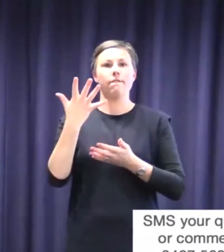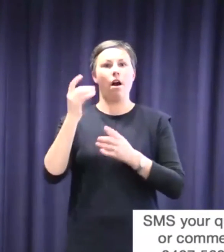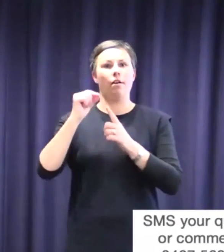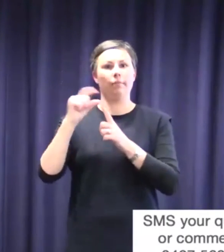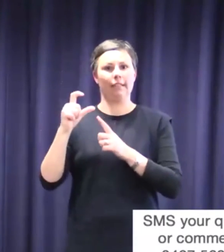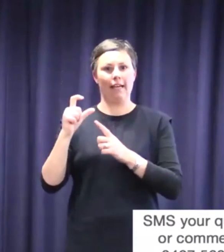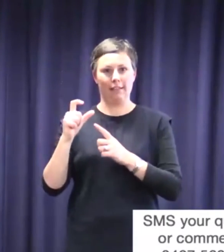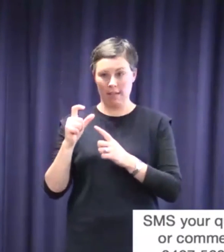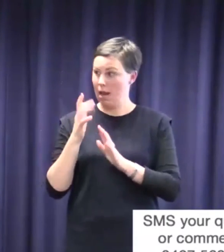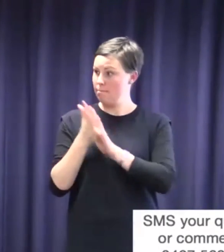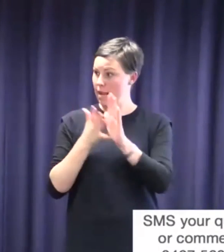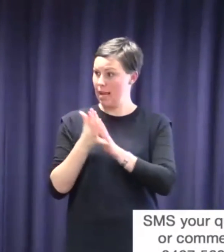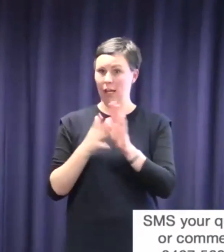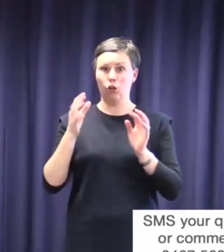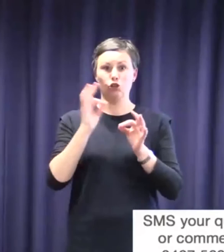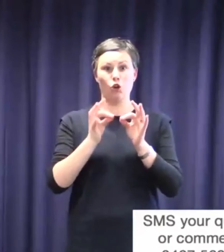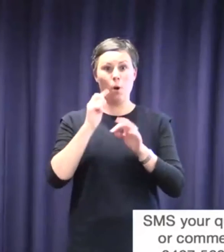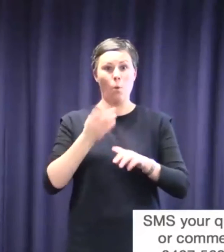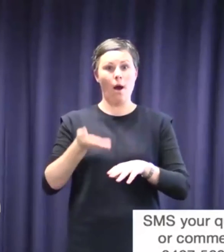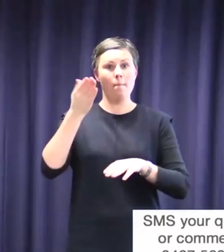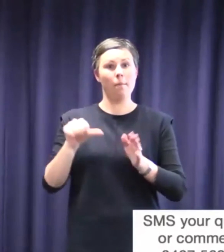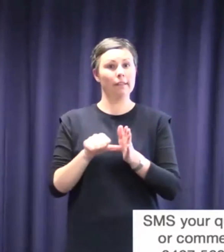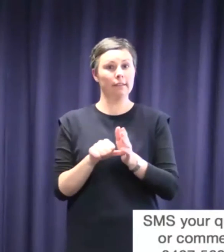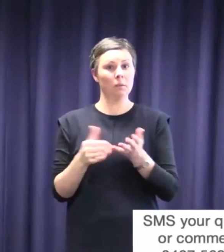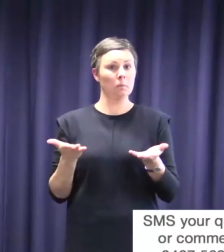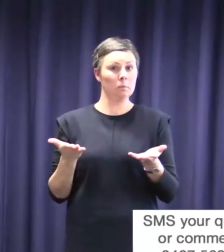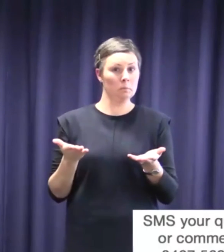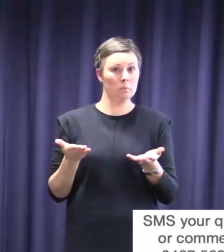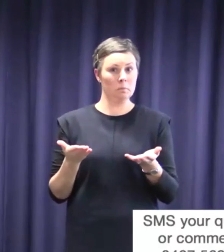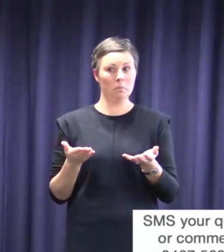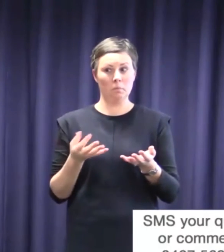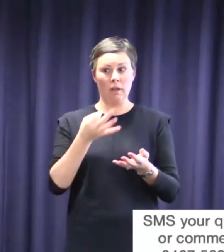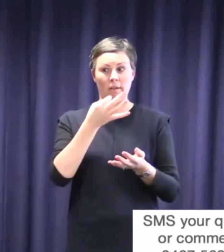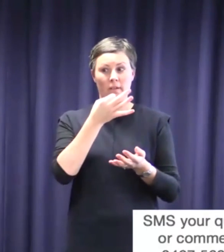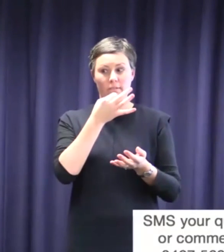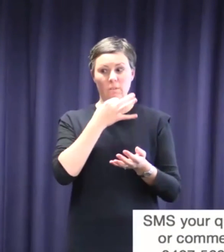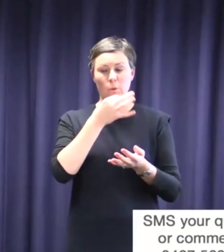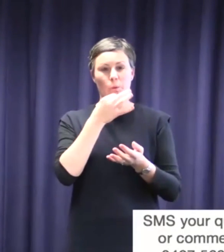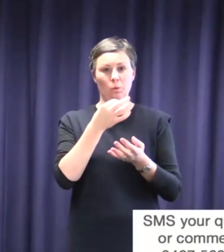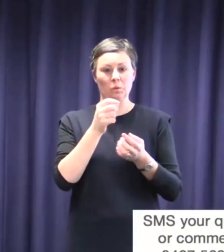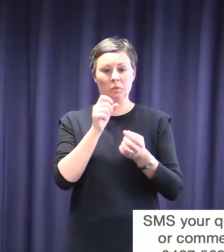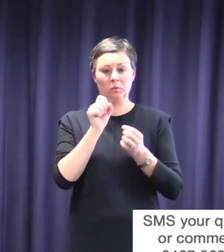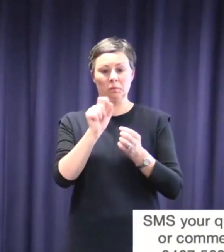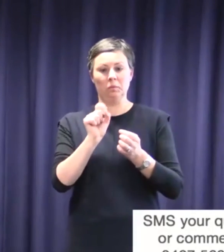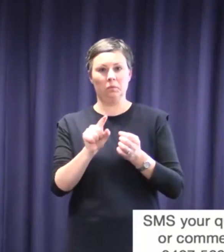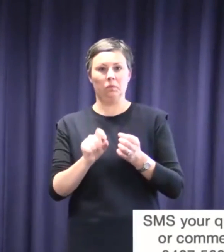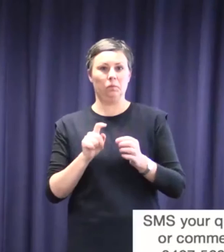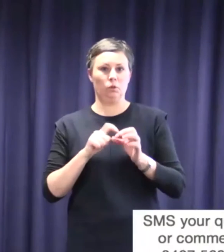the cuts to interpreters' pay and conditions? A few people are saying a few things along those lines.